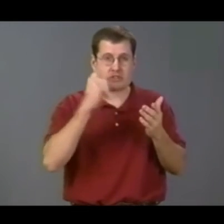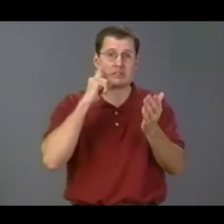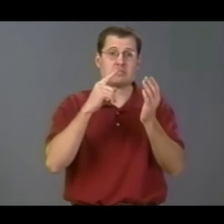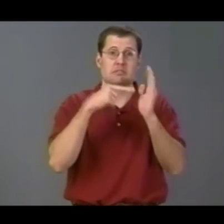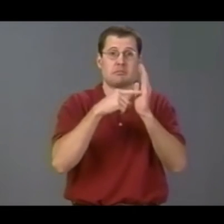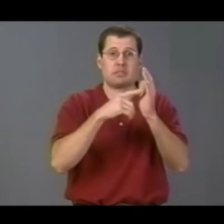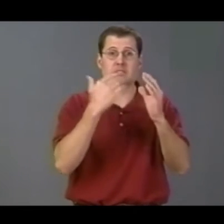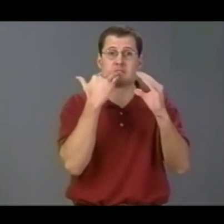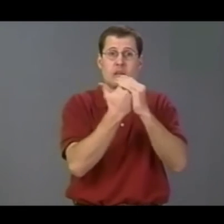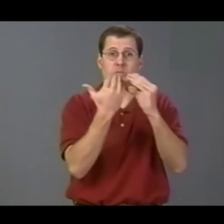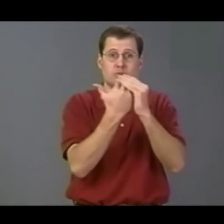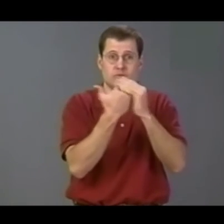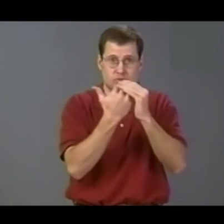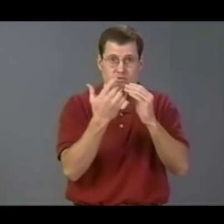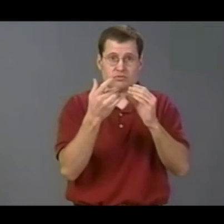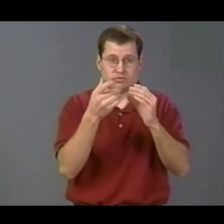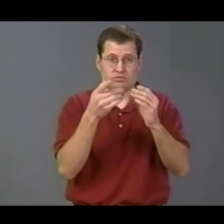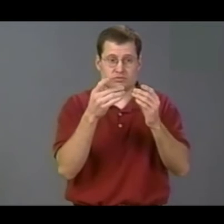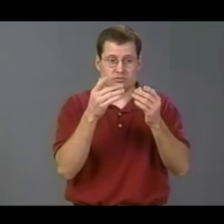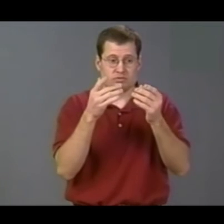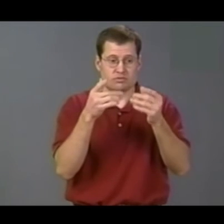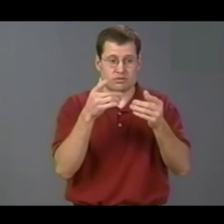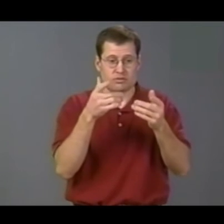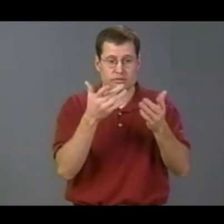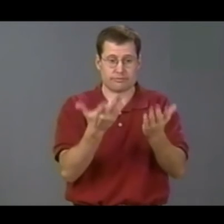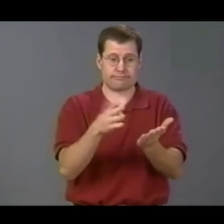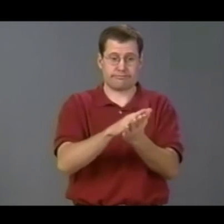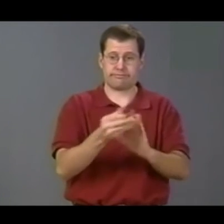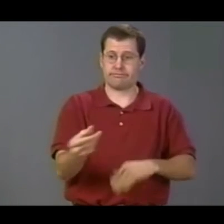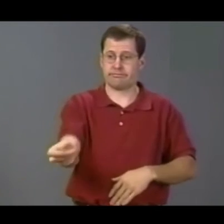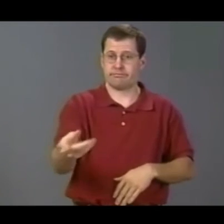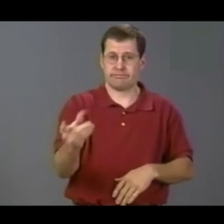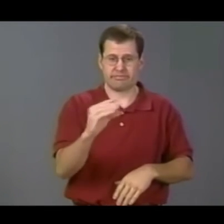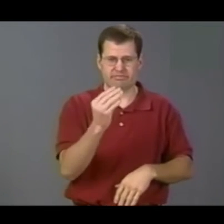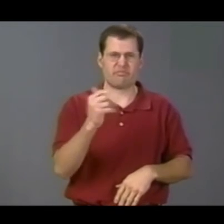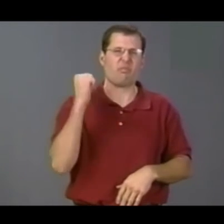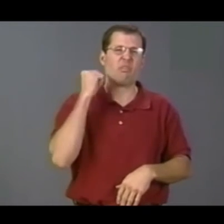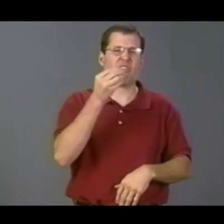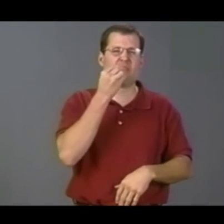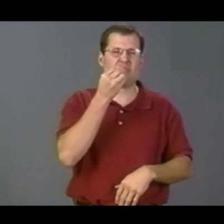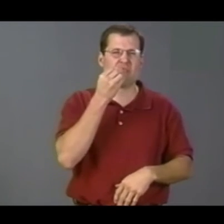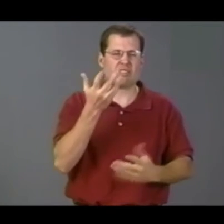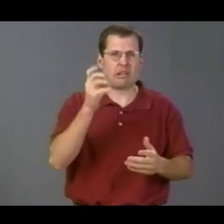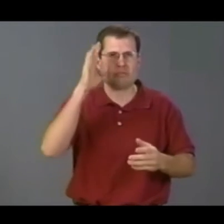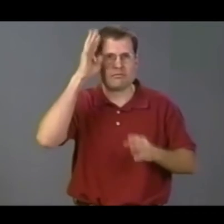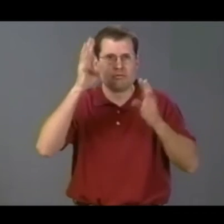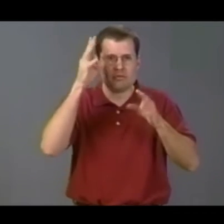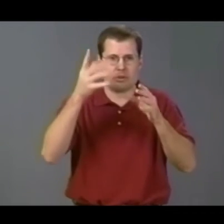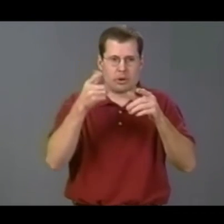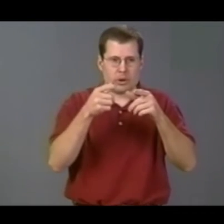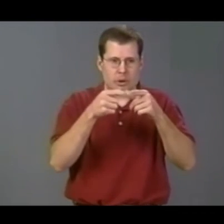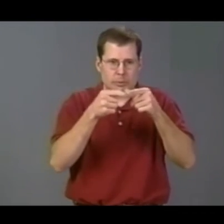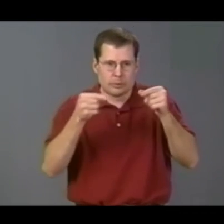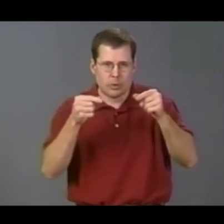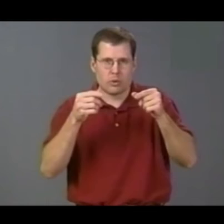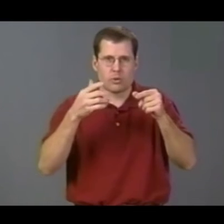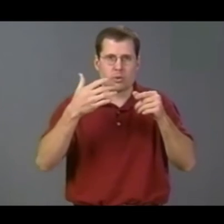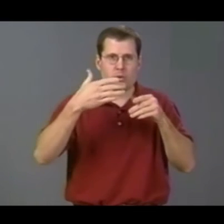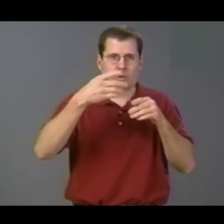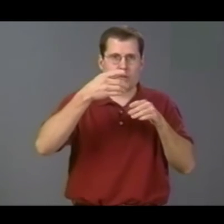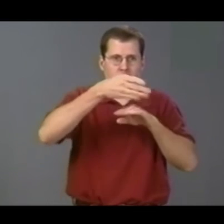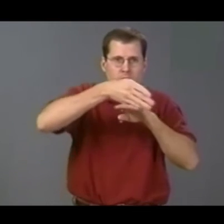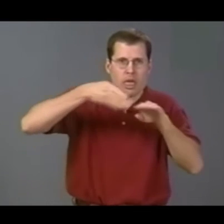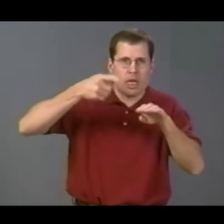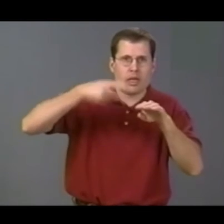Also, you can make a sandwich, right? I make a regular sandwich and give it to them. It's all how you make it.